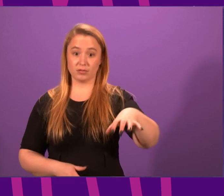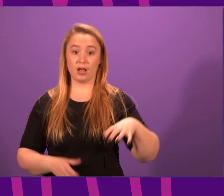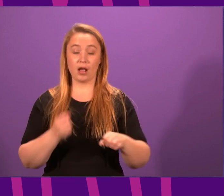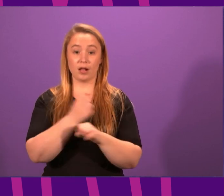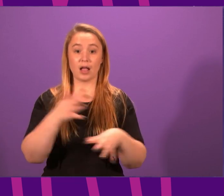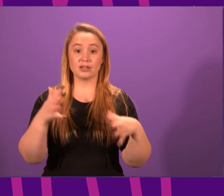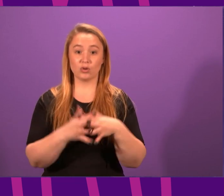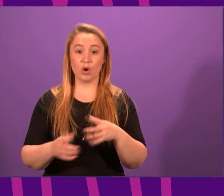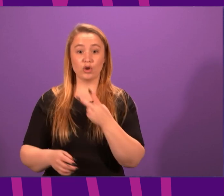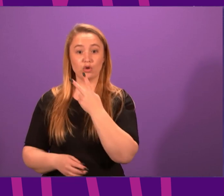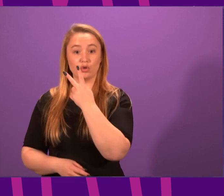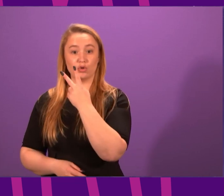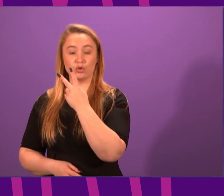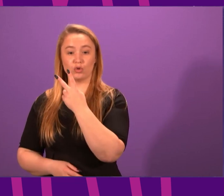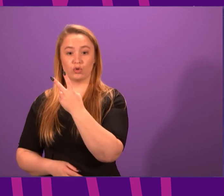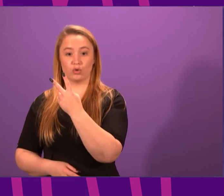tested